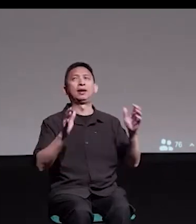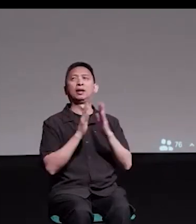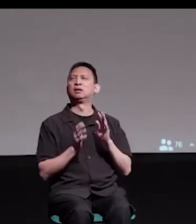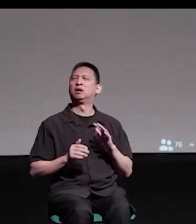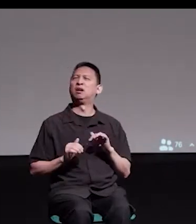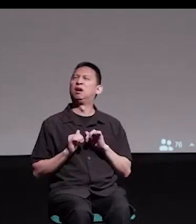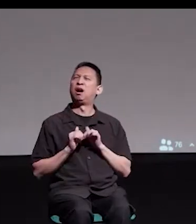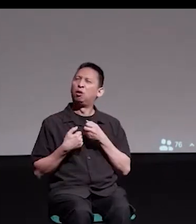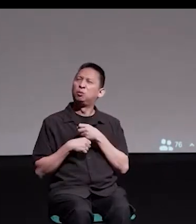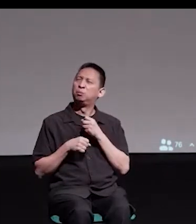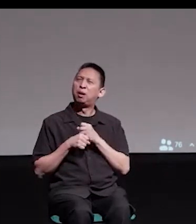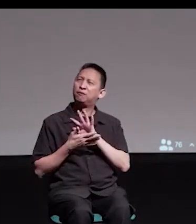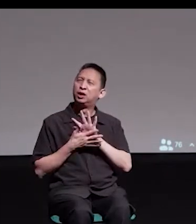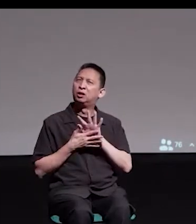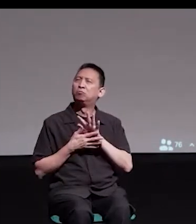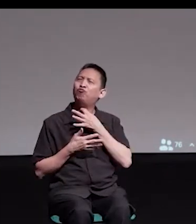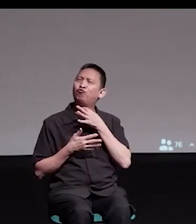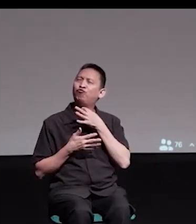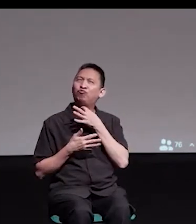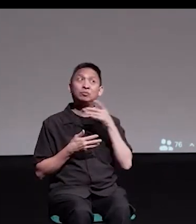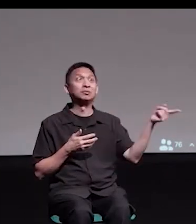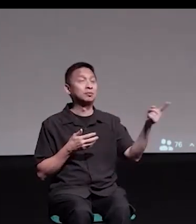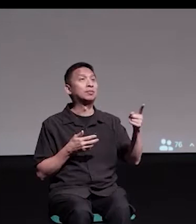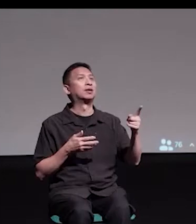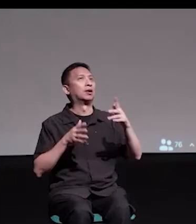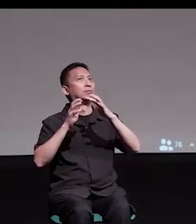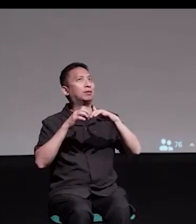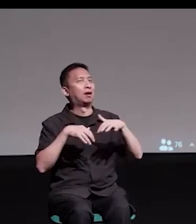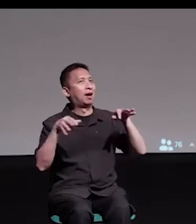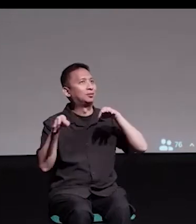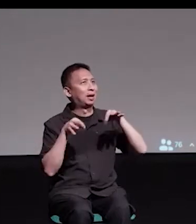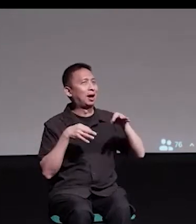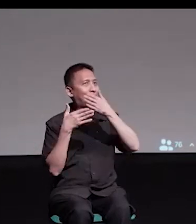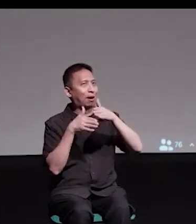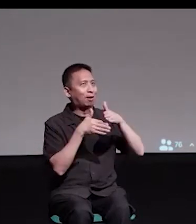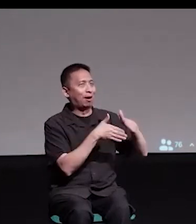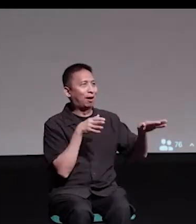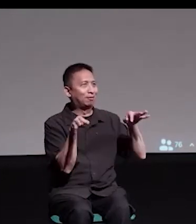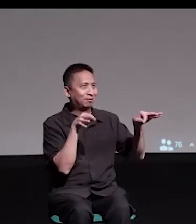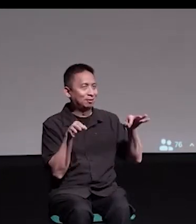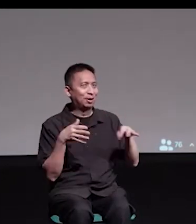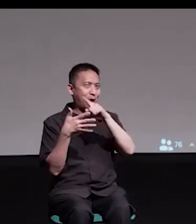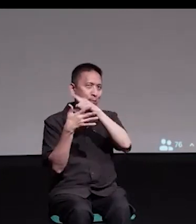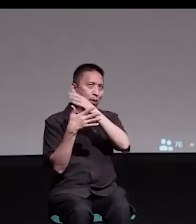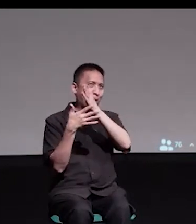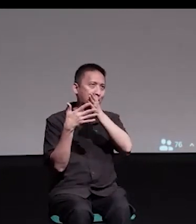things are made and things like that. So I think in terms of, you know, as long as it